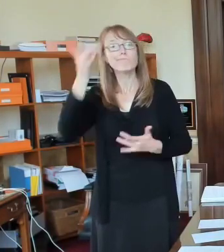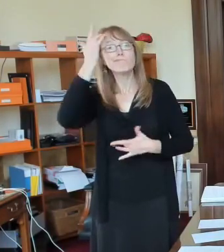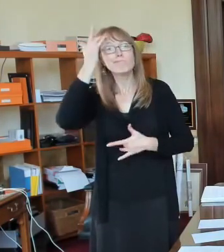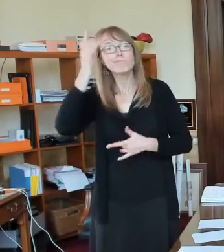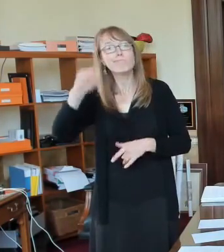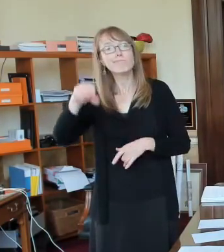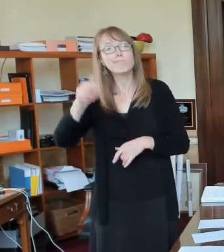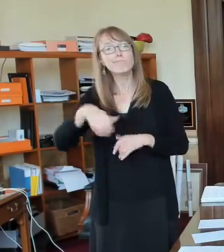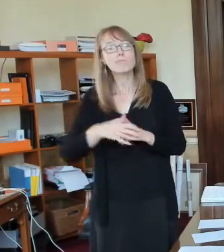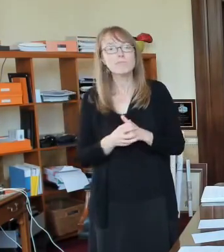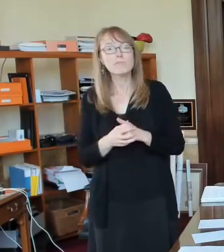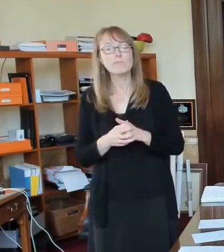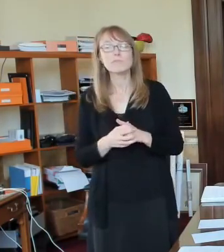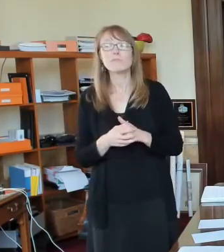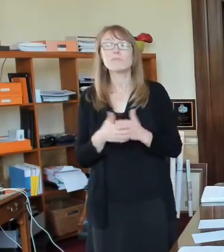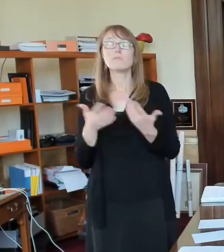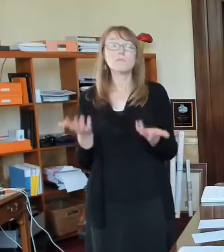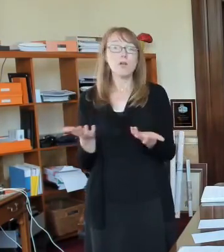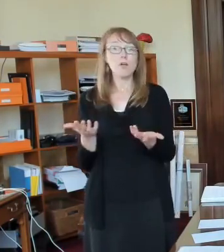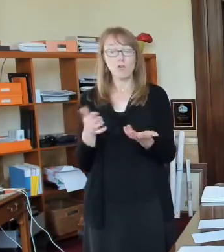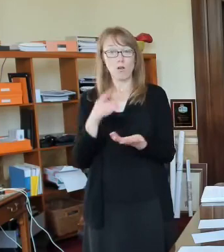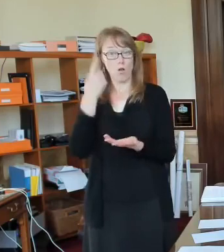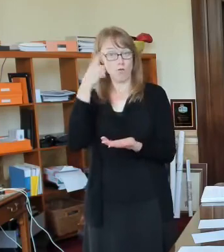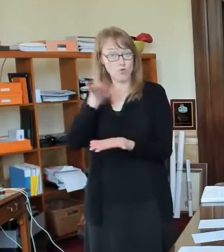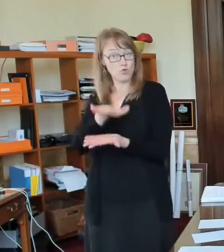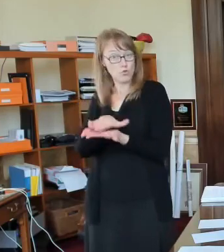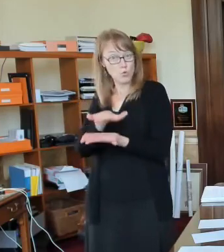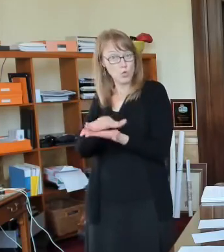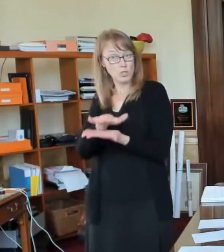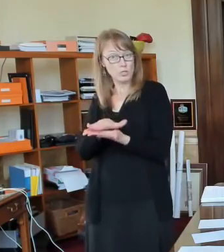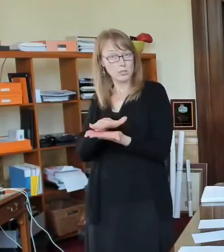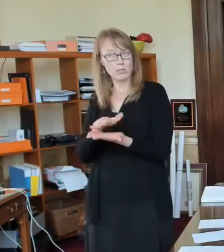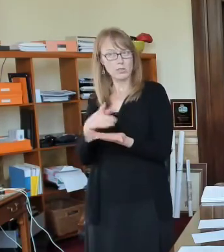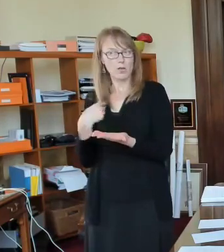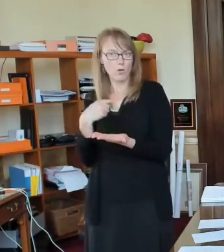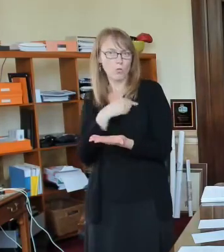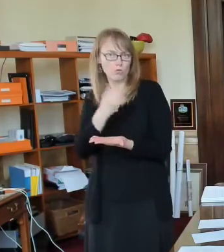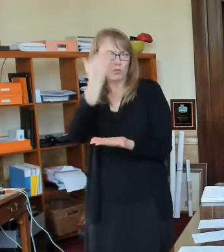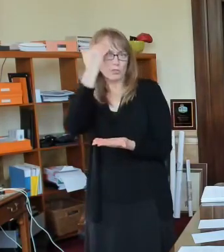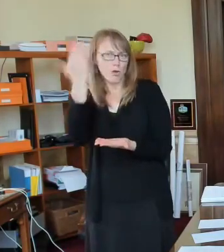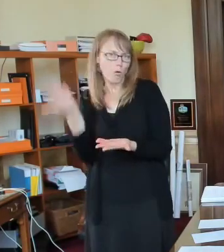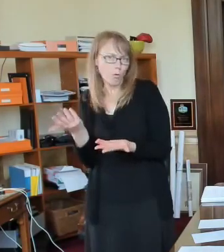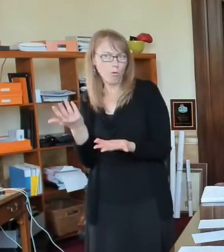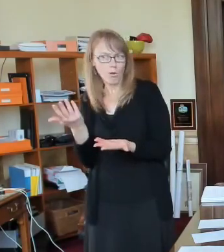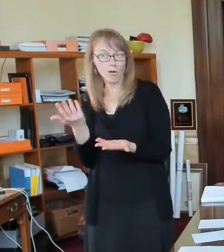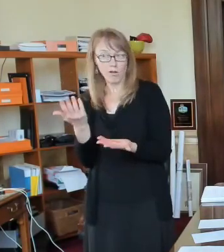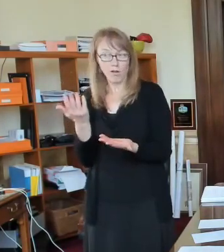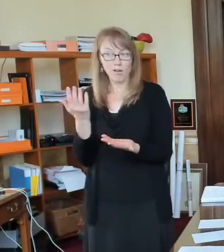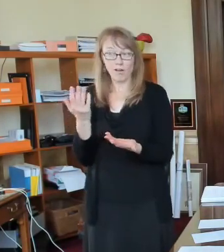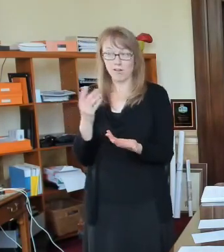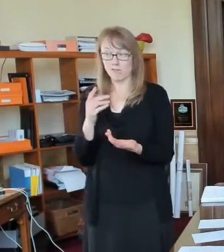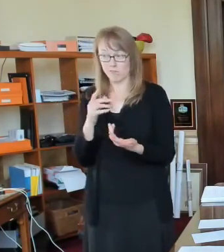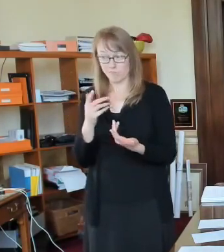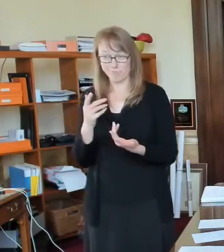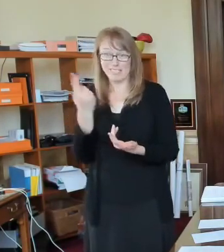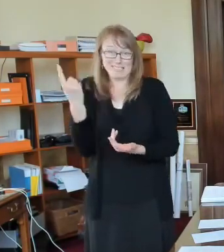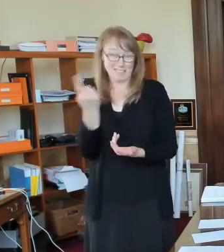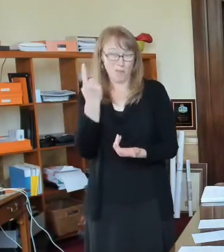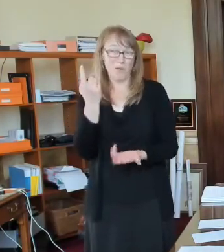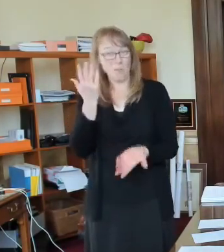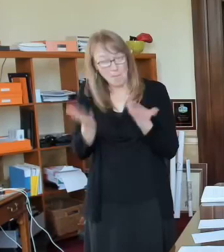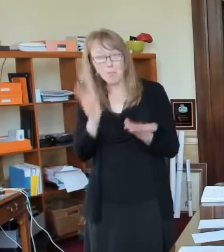be free of COVID. So it's very important to have this infectious disease plan in